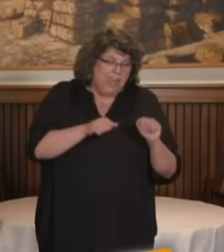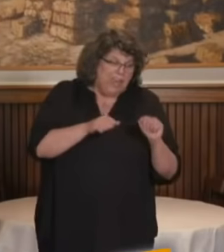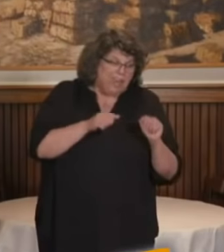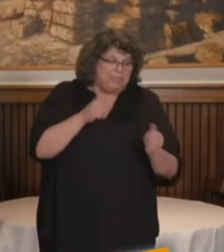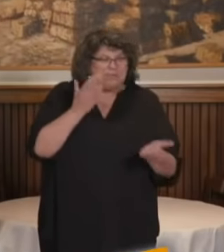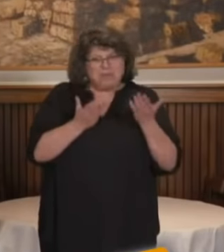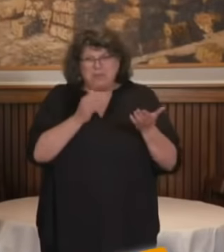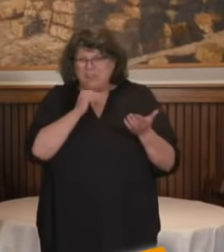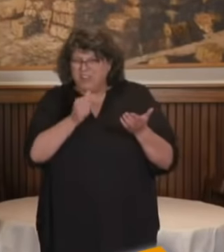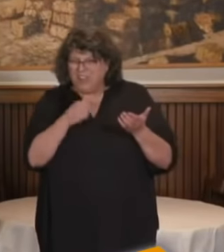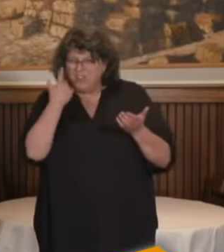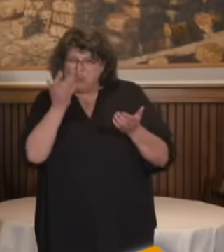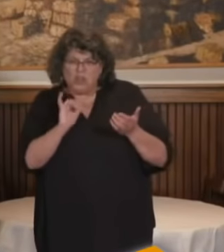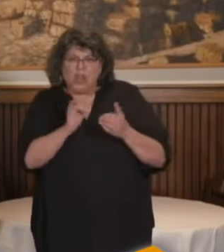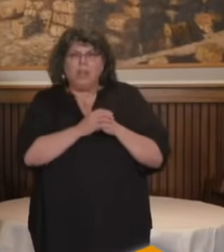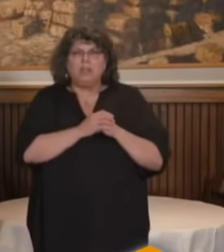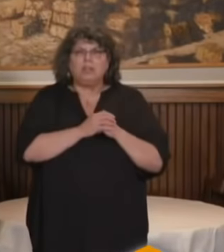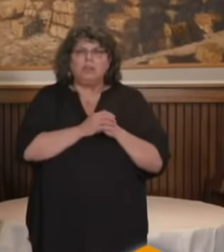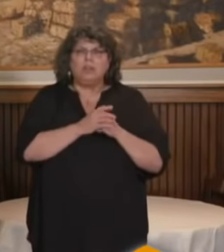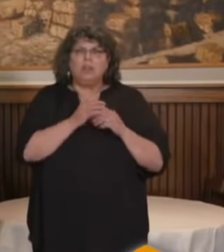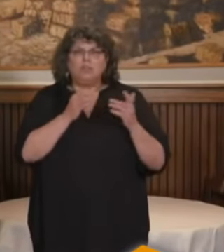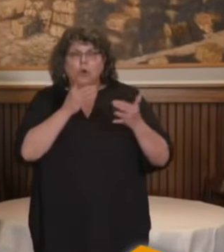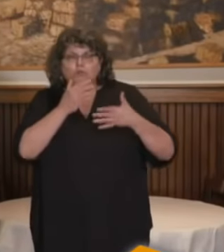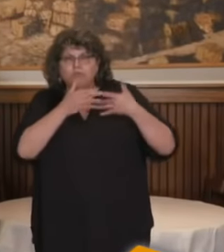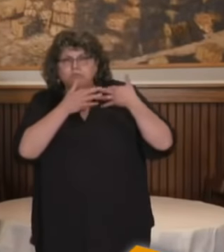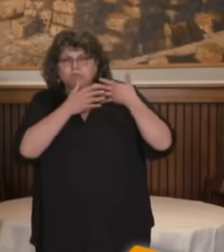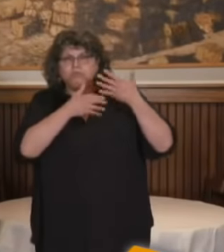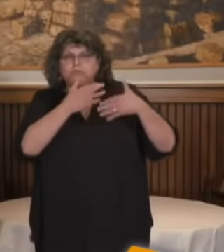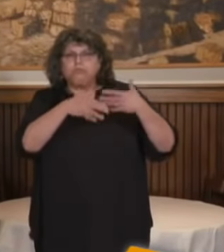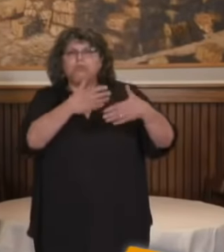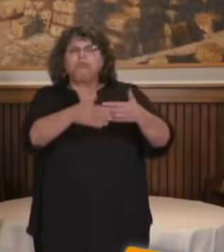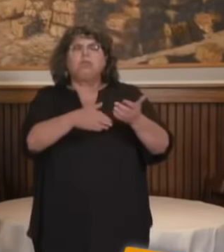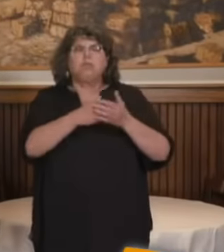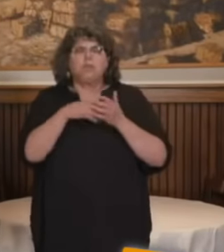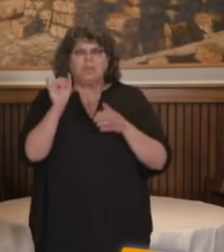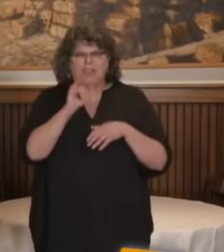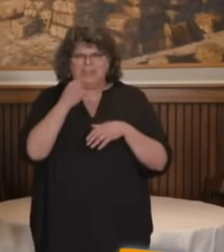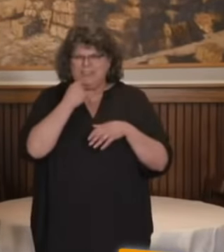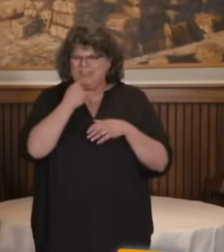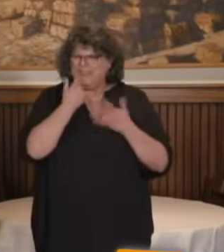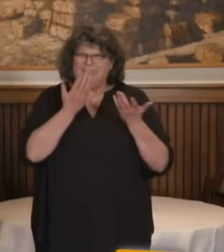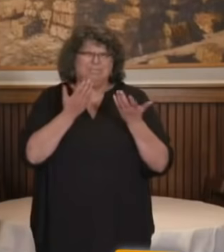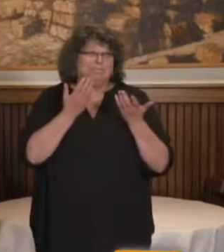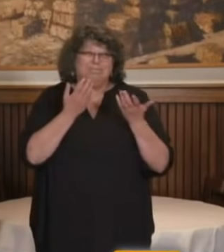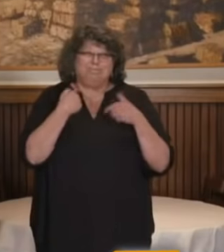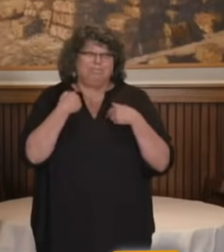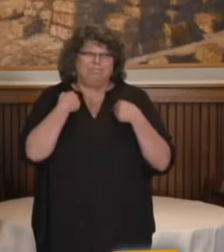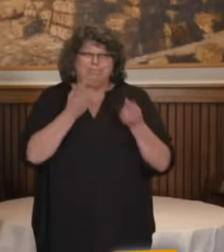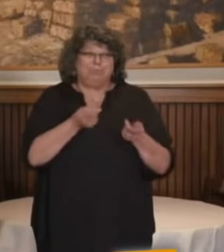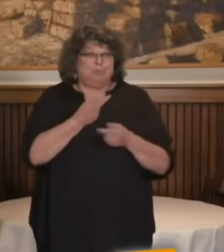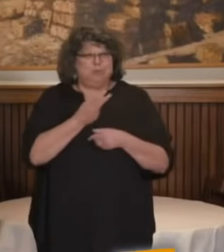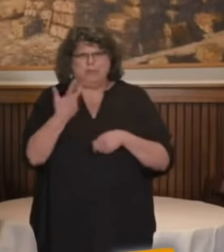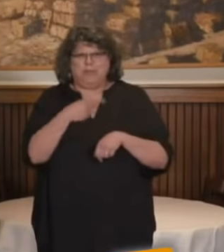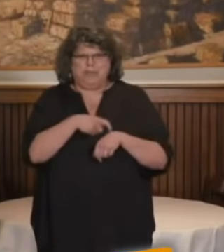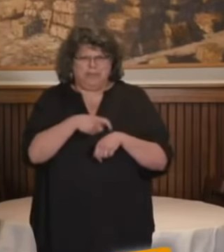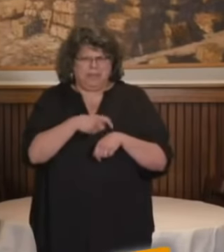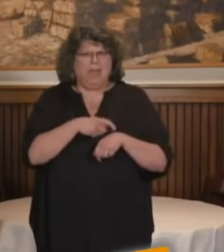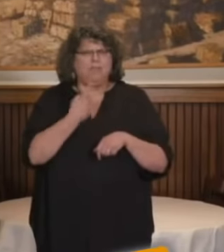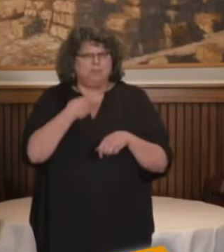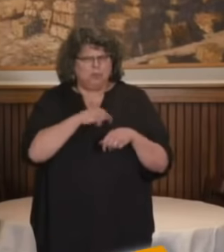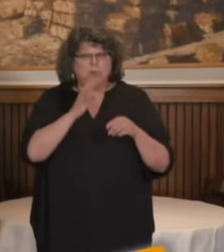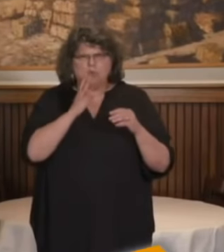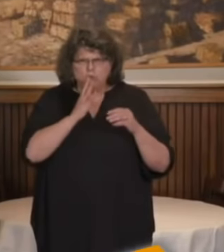like. And so we've been moving in that direction. As I've noted on at least 2 or 3 occasions very publicly, we've been